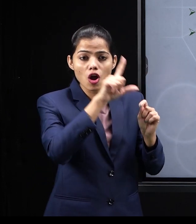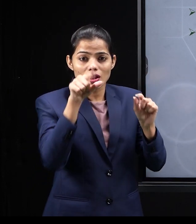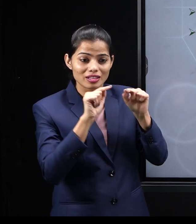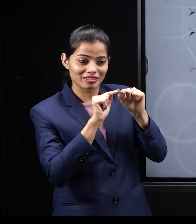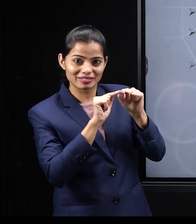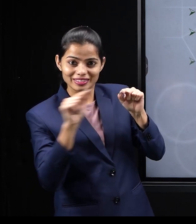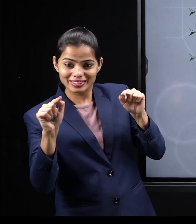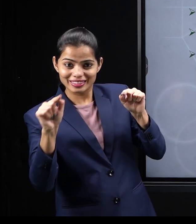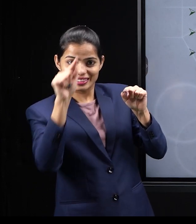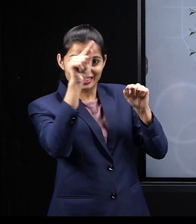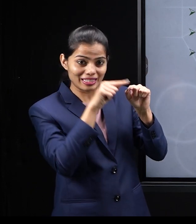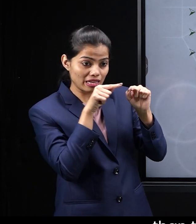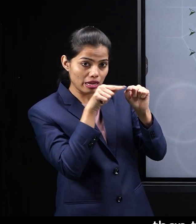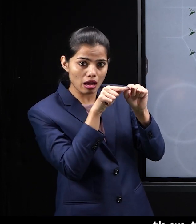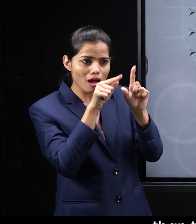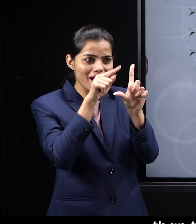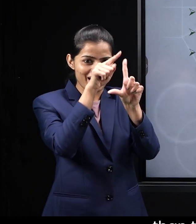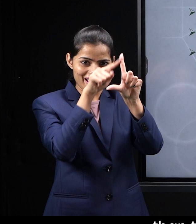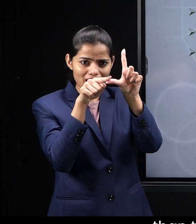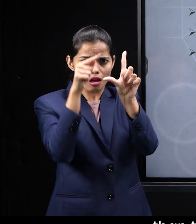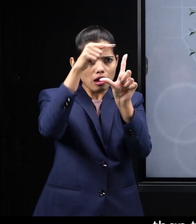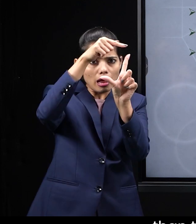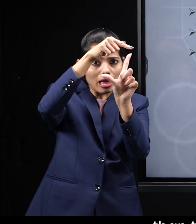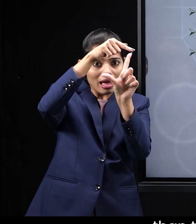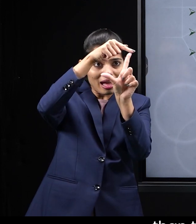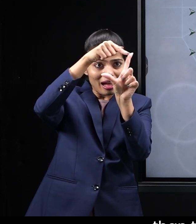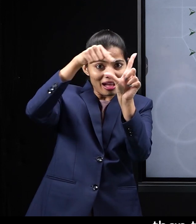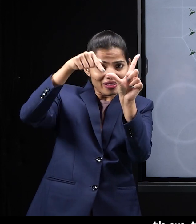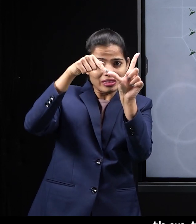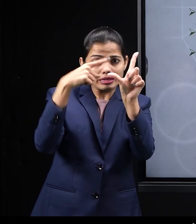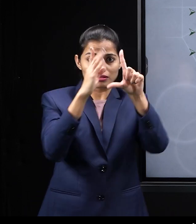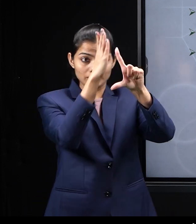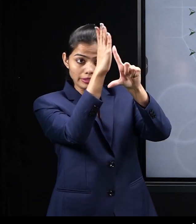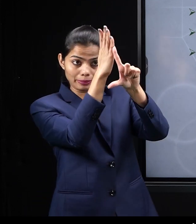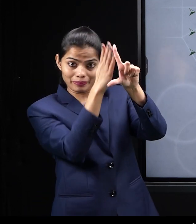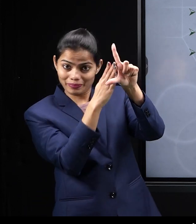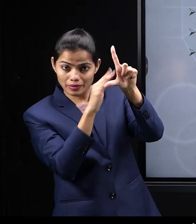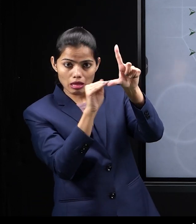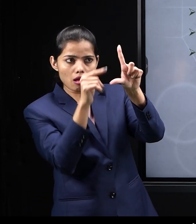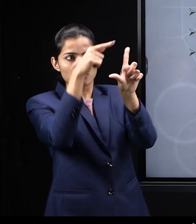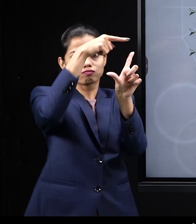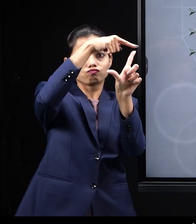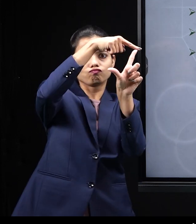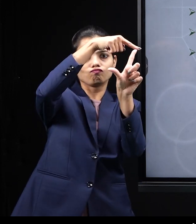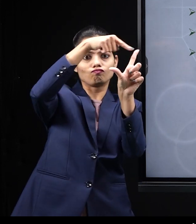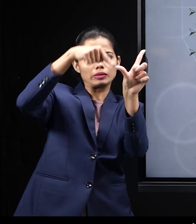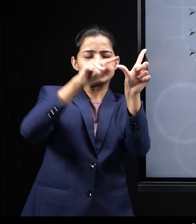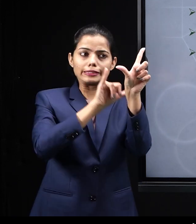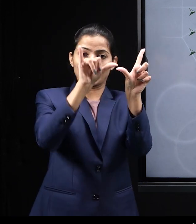All sides are shorter than the hypotenuse of right triangle with the same side length.